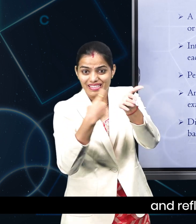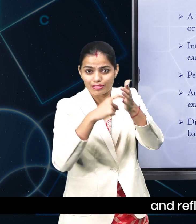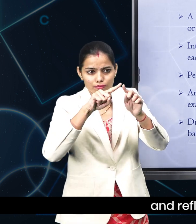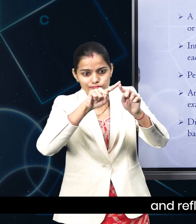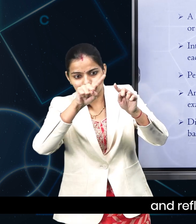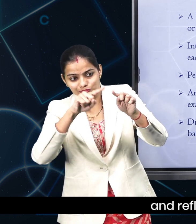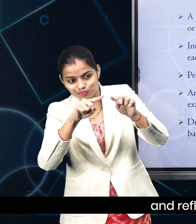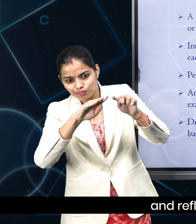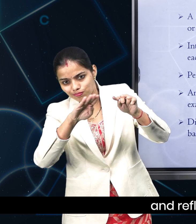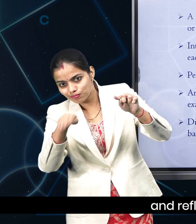based on their size.